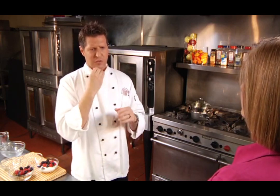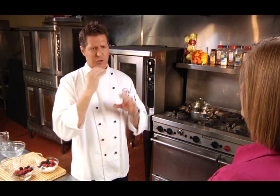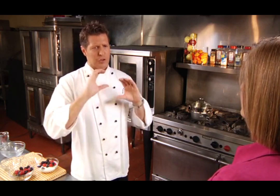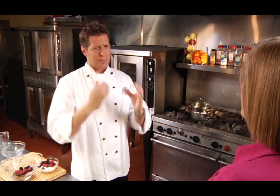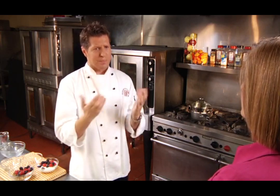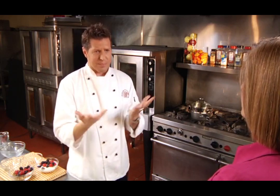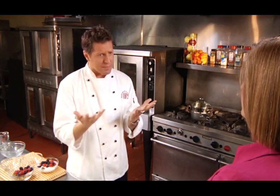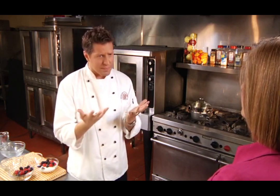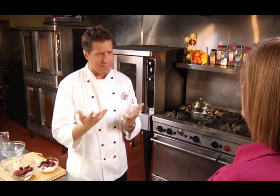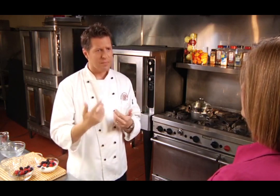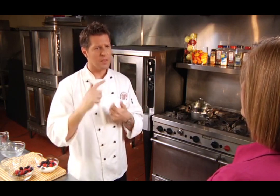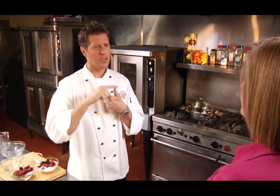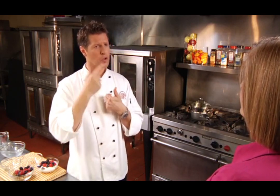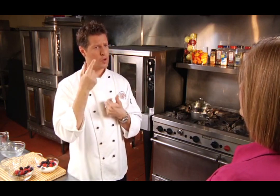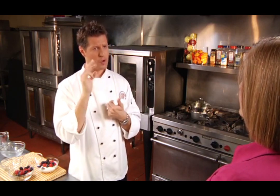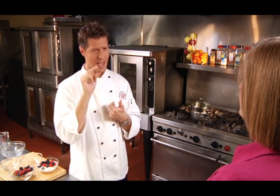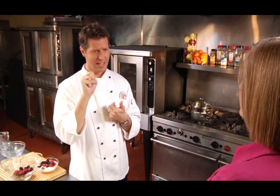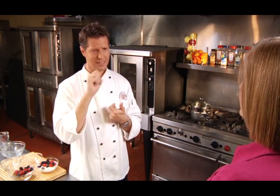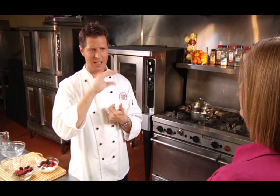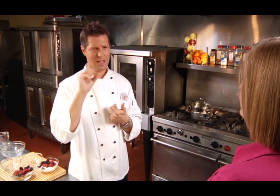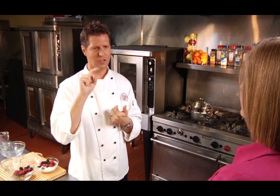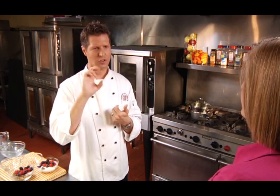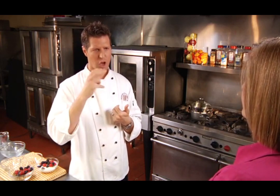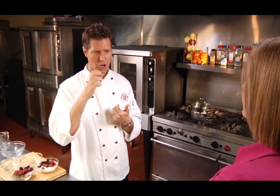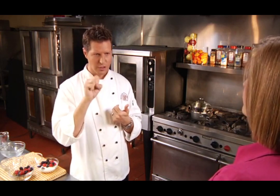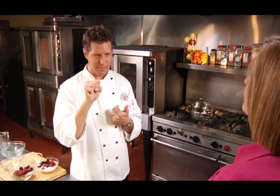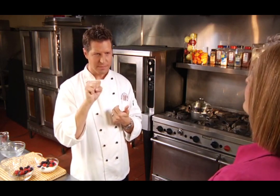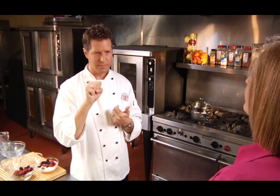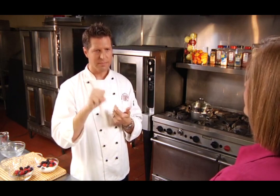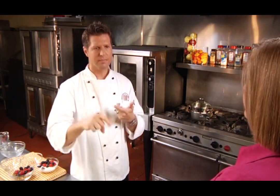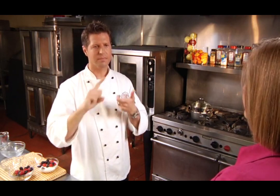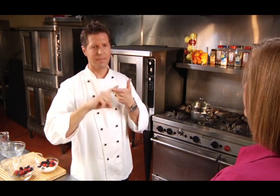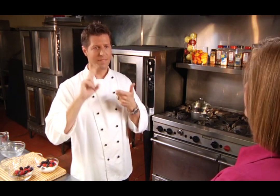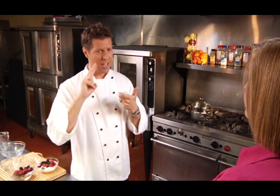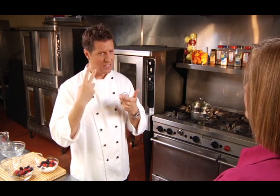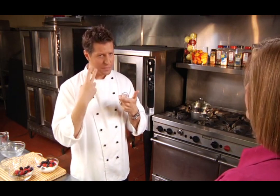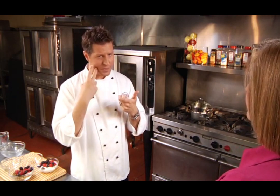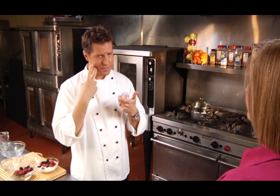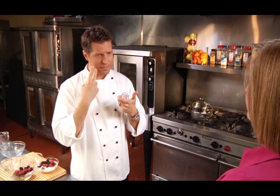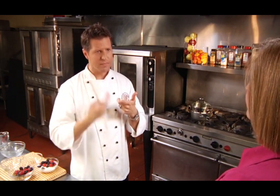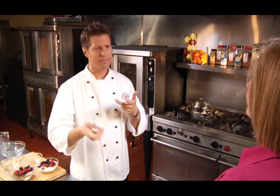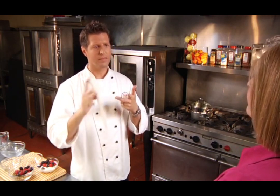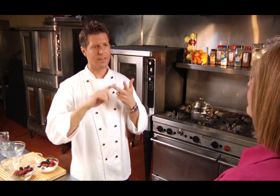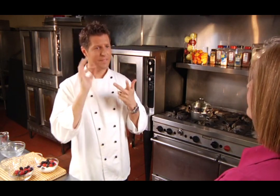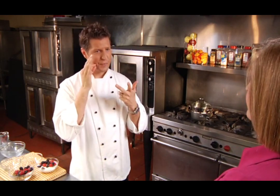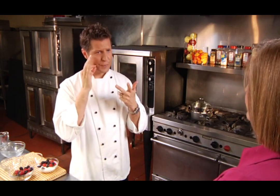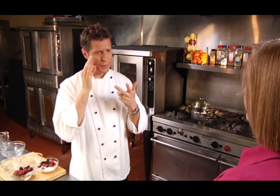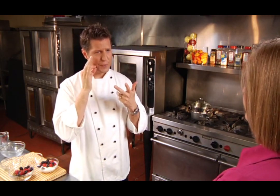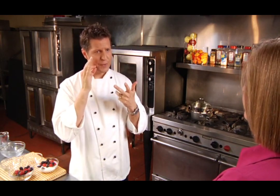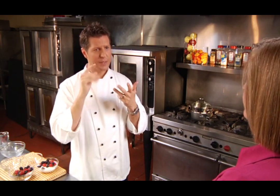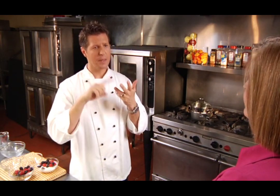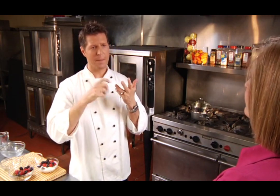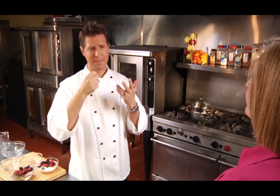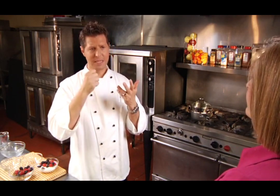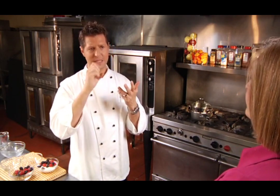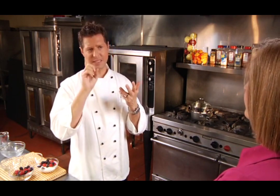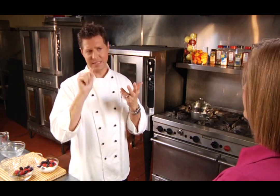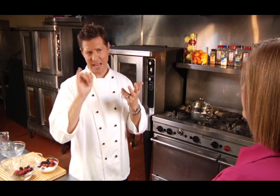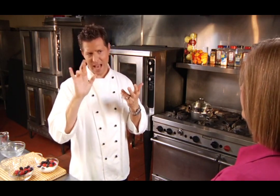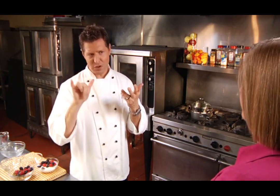grains and starches, vegetables, fruits, milk and dairy,